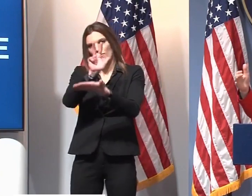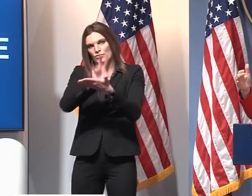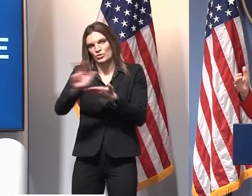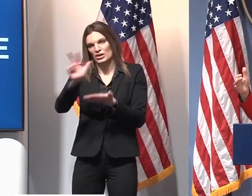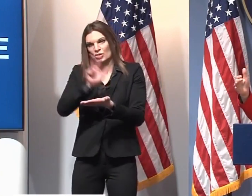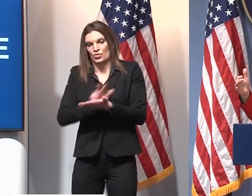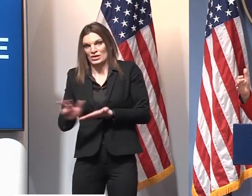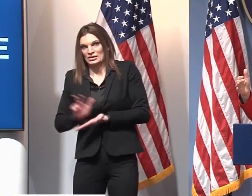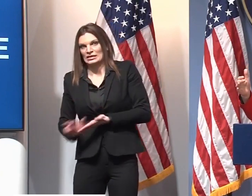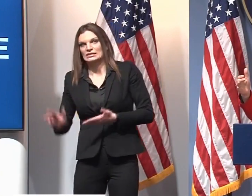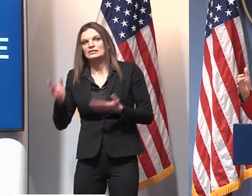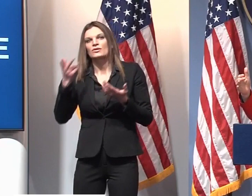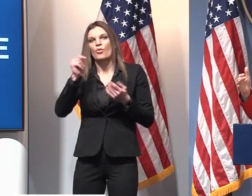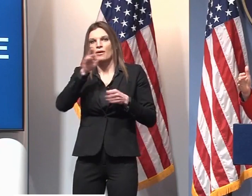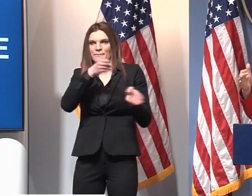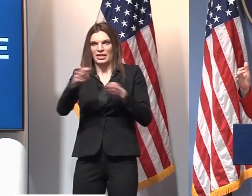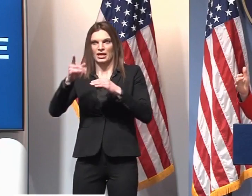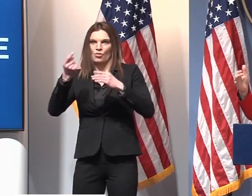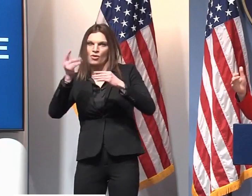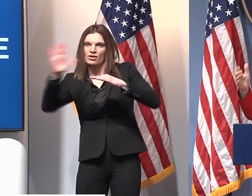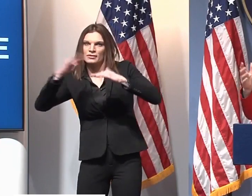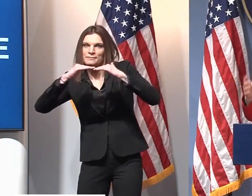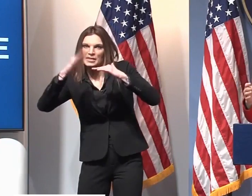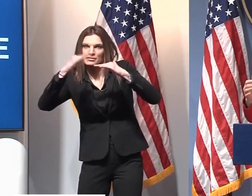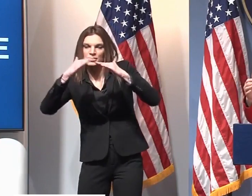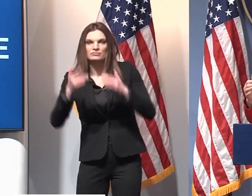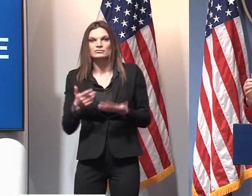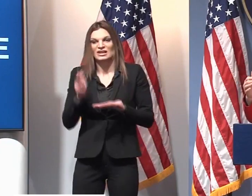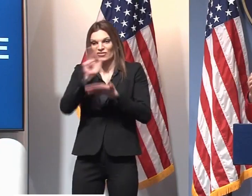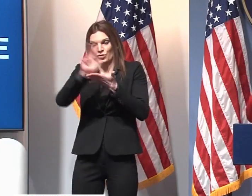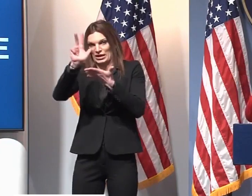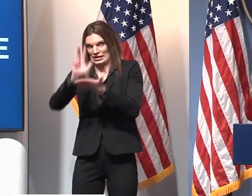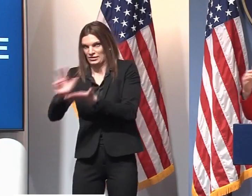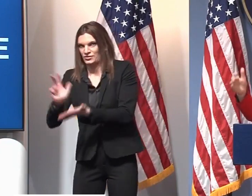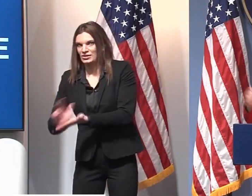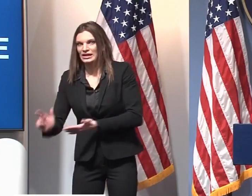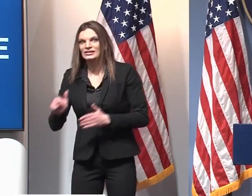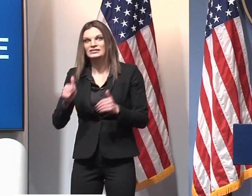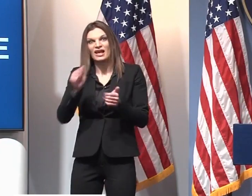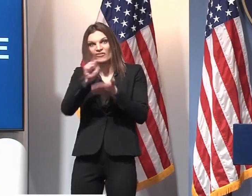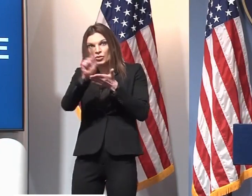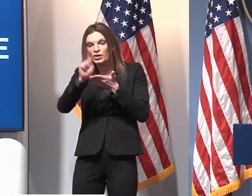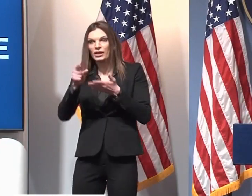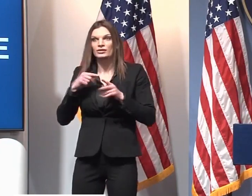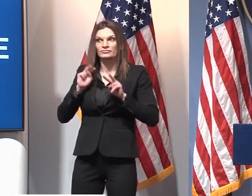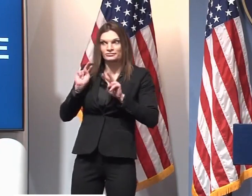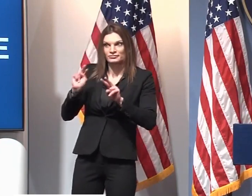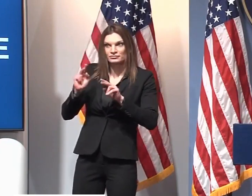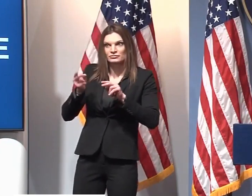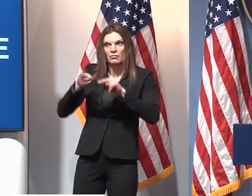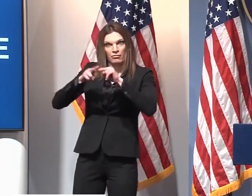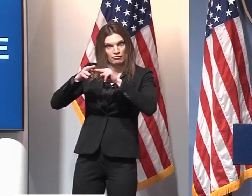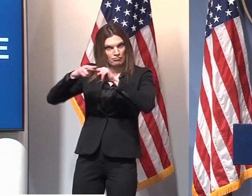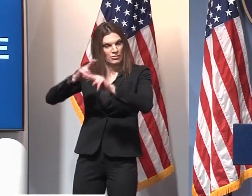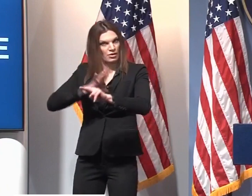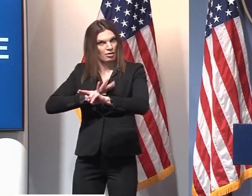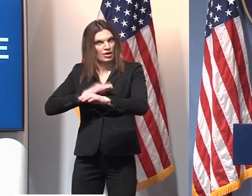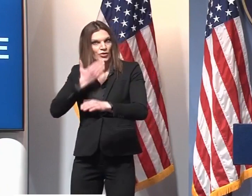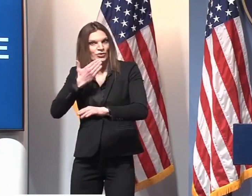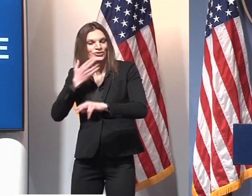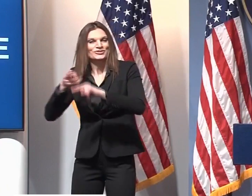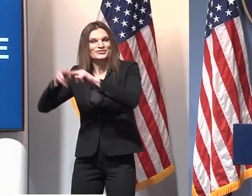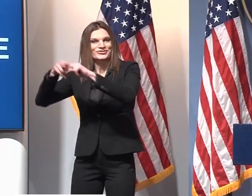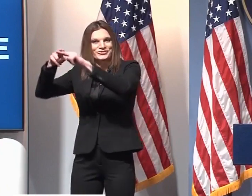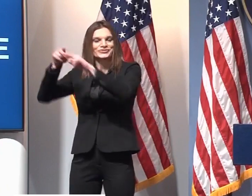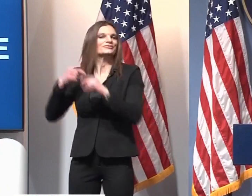what a minimum will look like. And every week they've upped the numbers that we expect, and so we are able to build out and with a